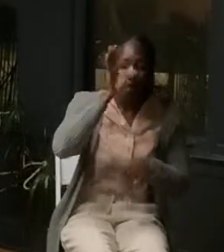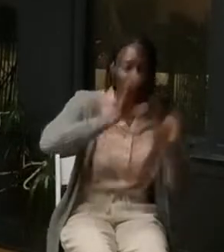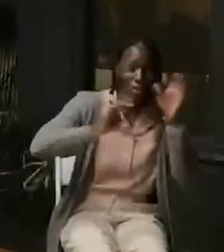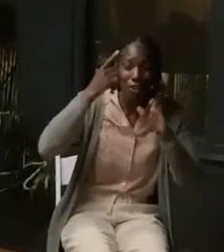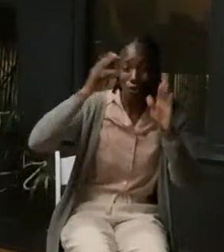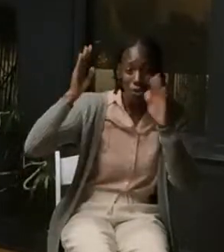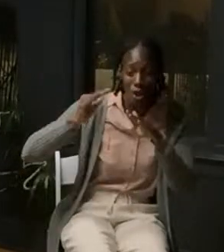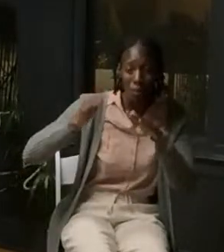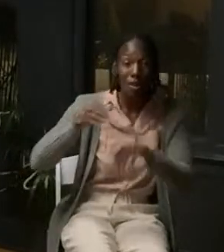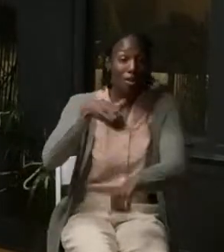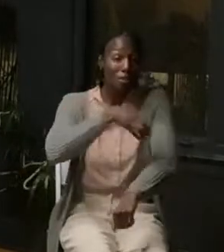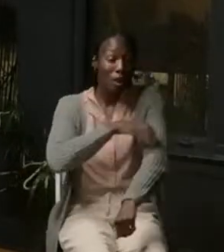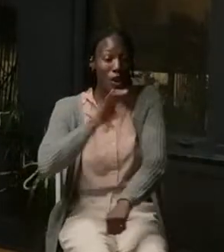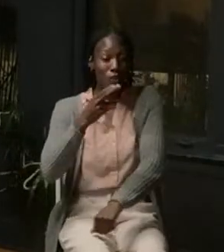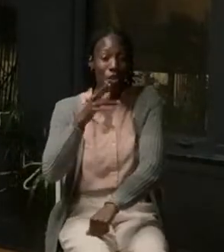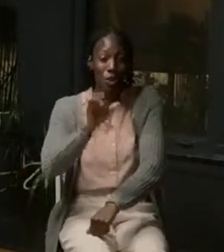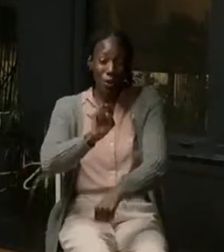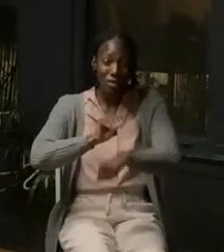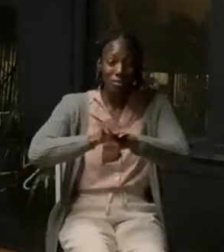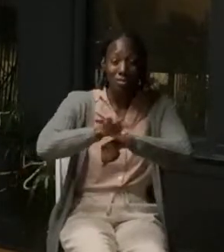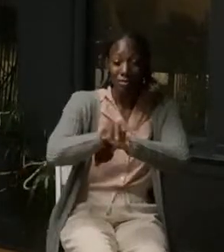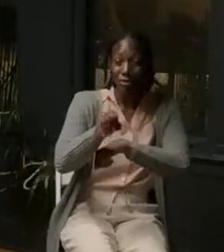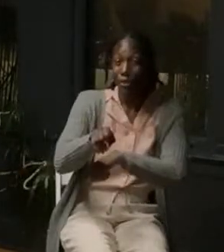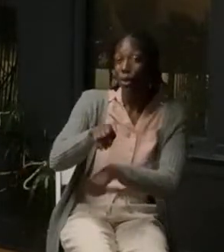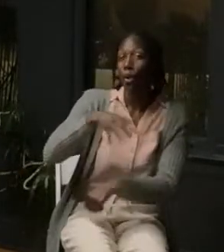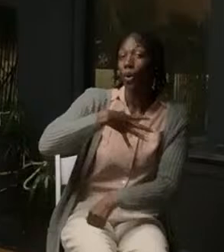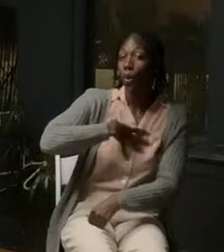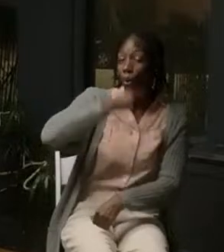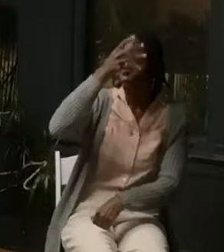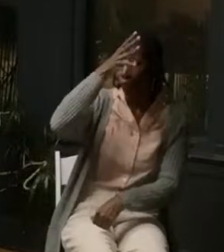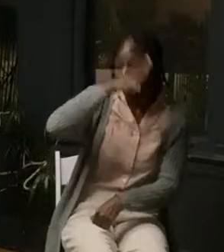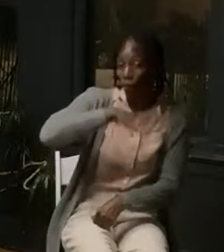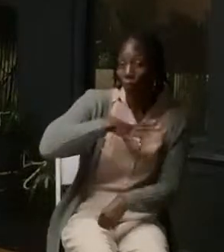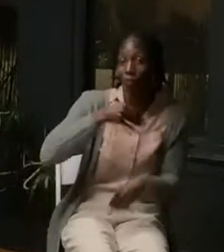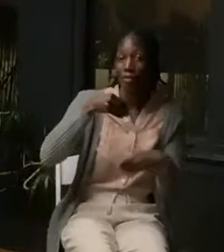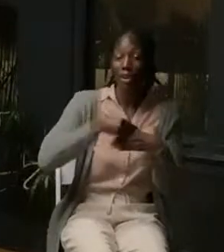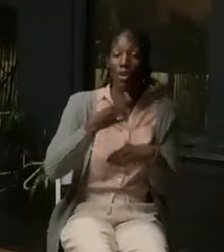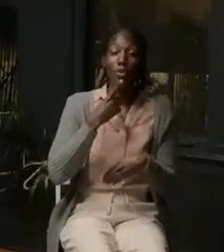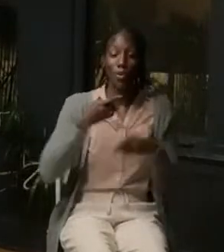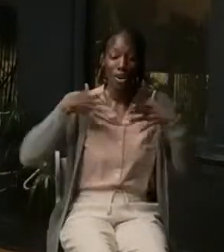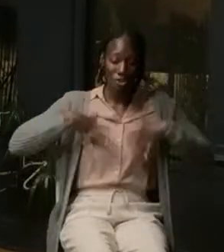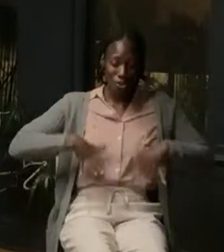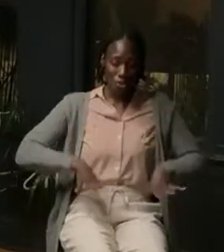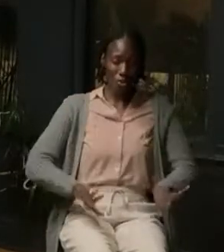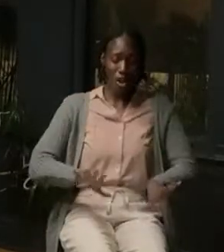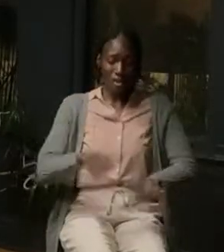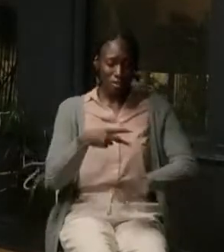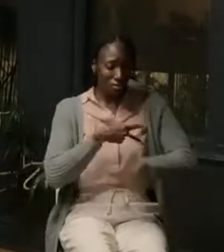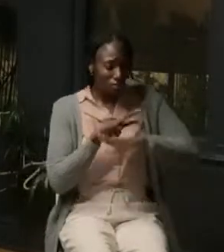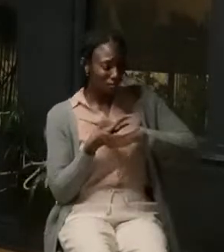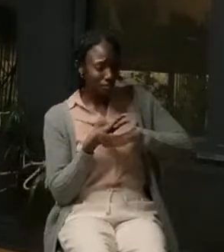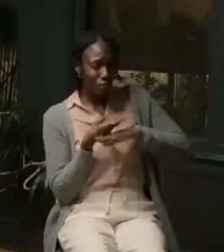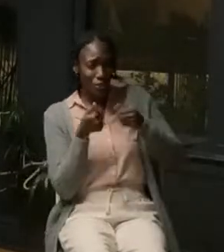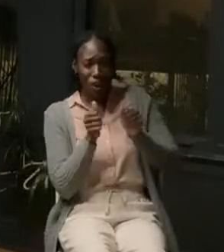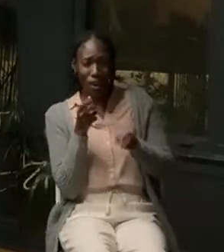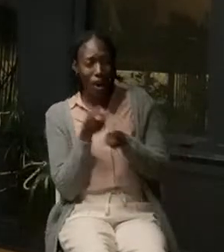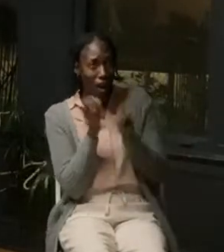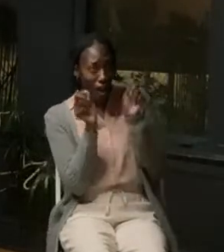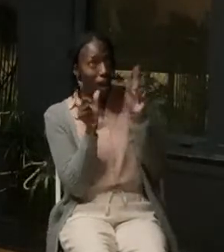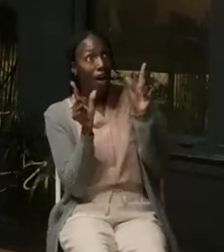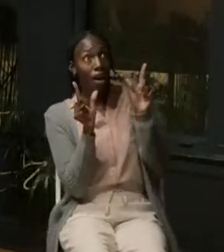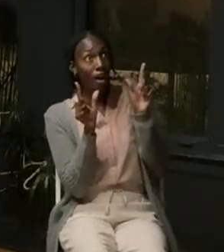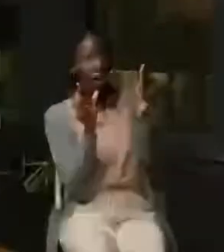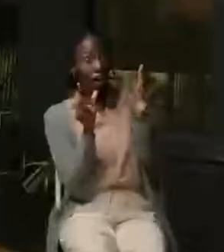Chris compels you. White woman in red dress on brown trying hard to look surprised.